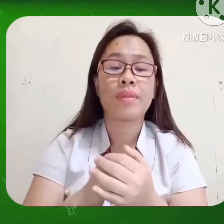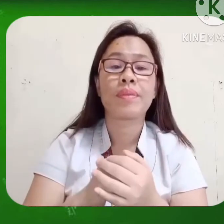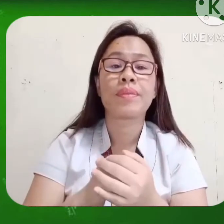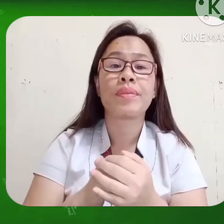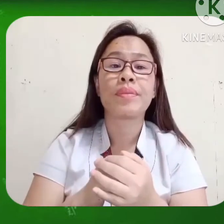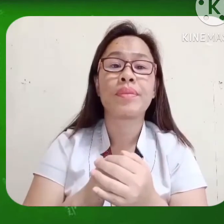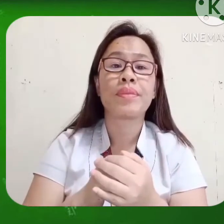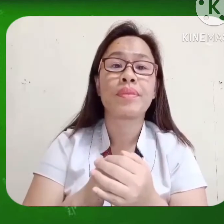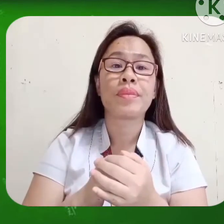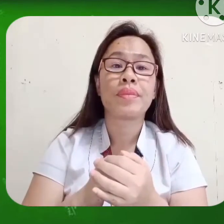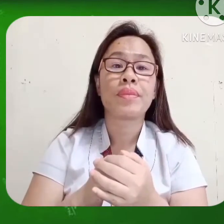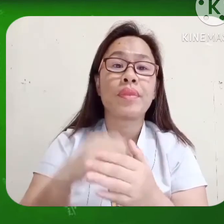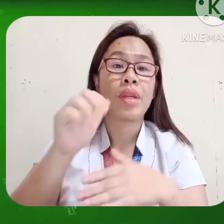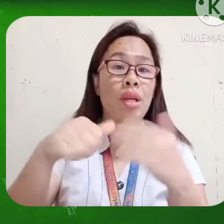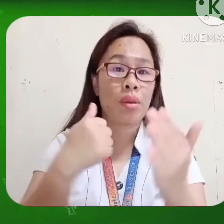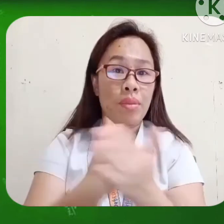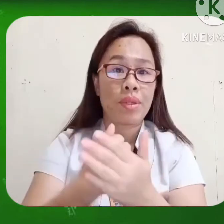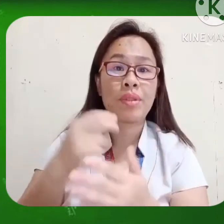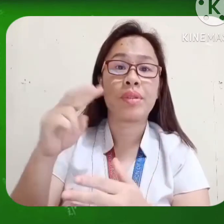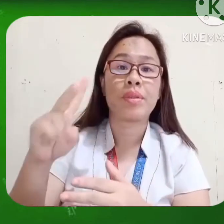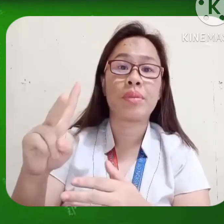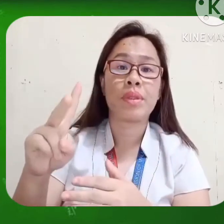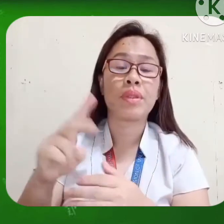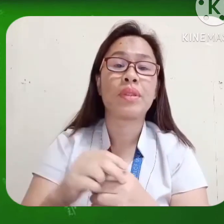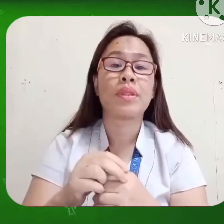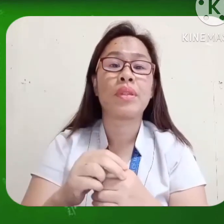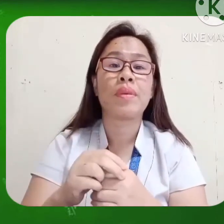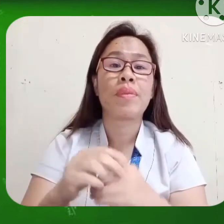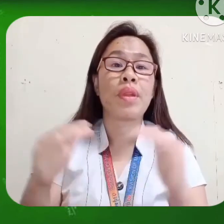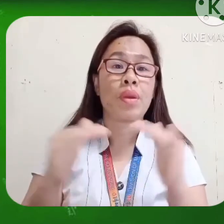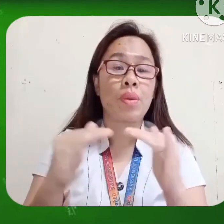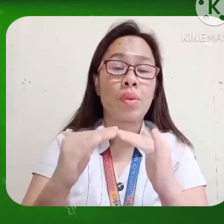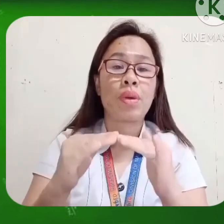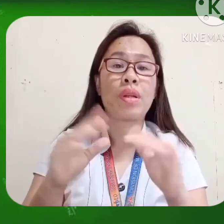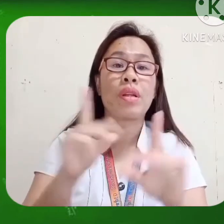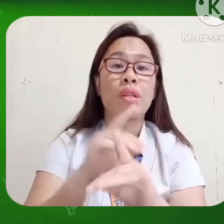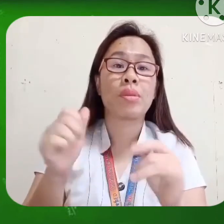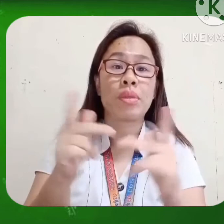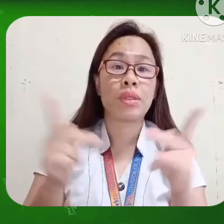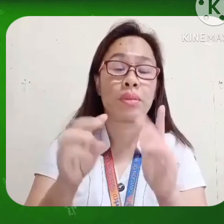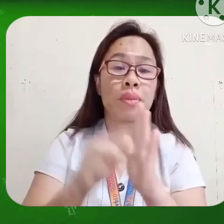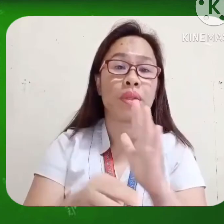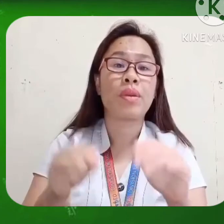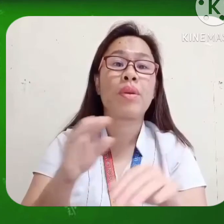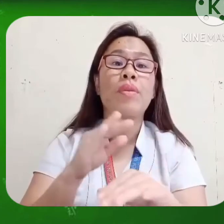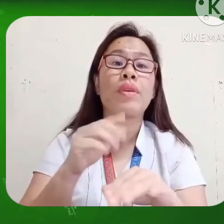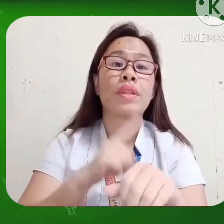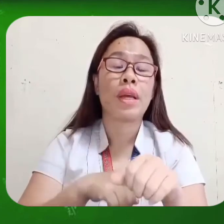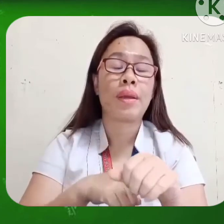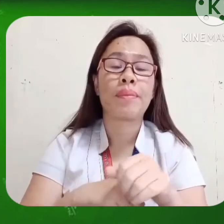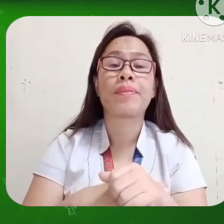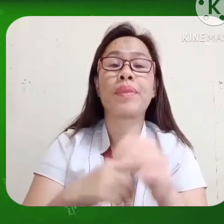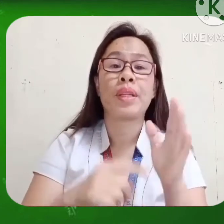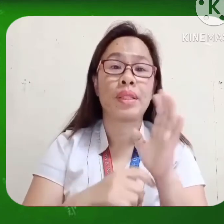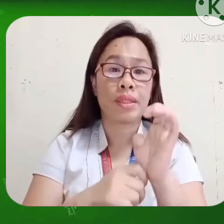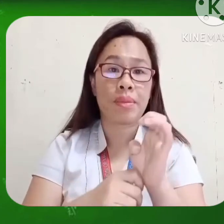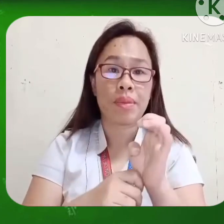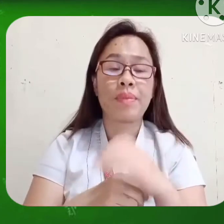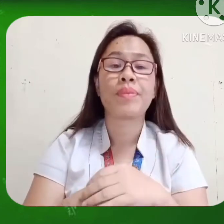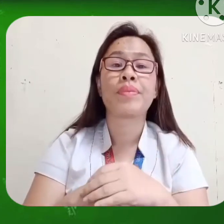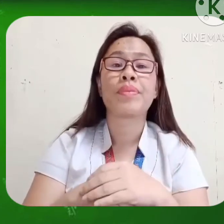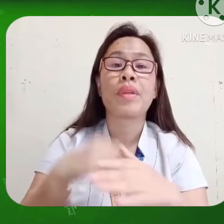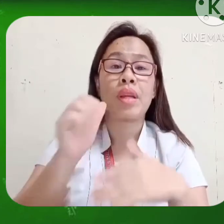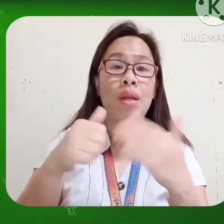also write it this way. Average velocity equals displacement over time.